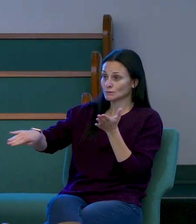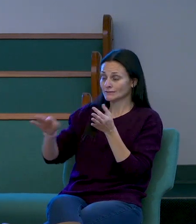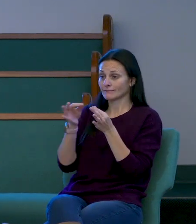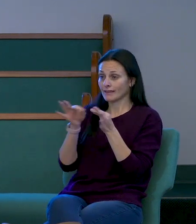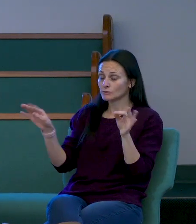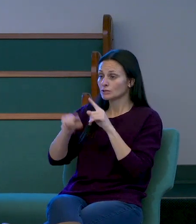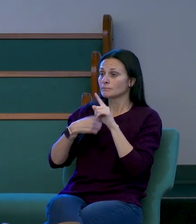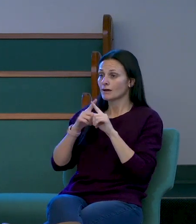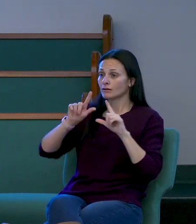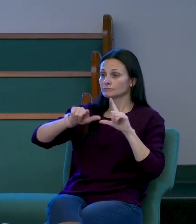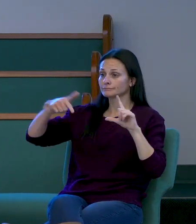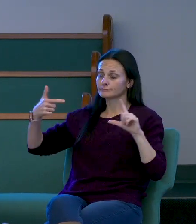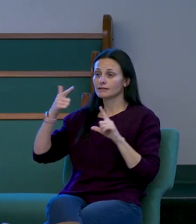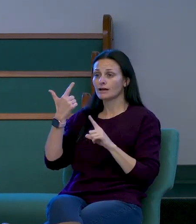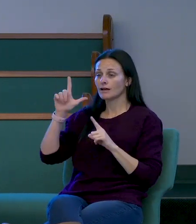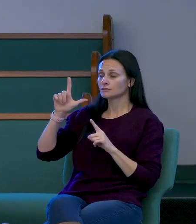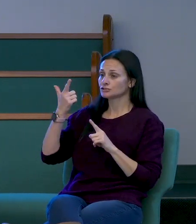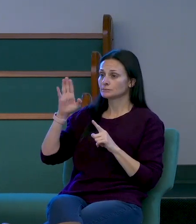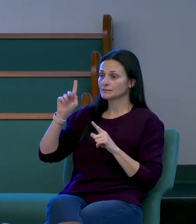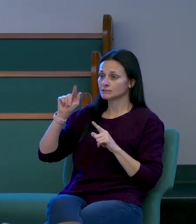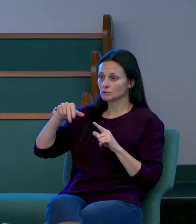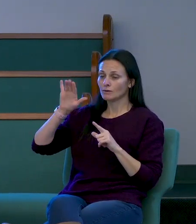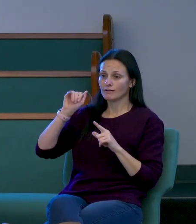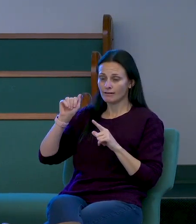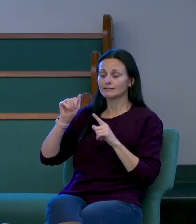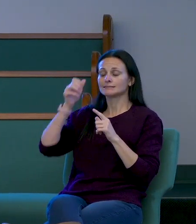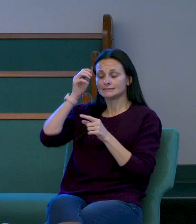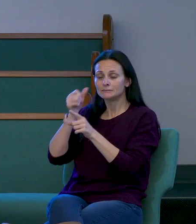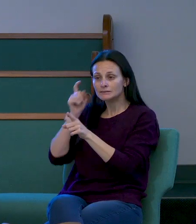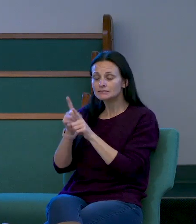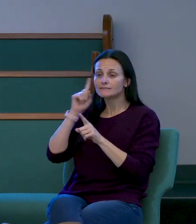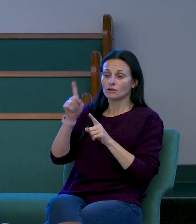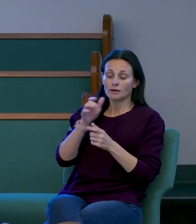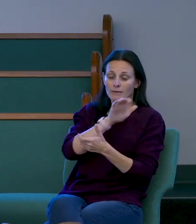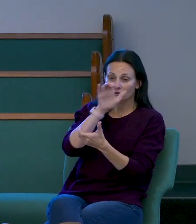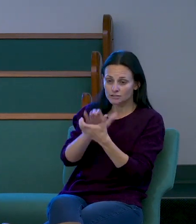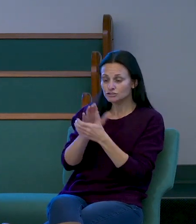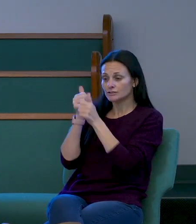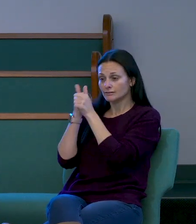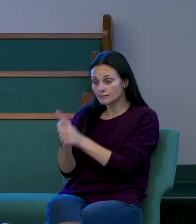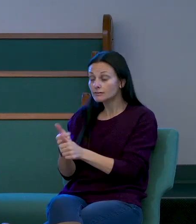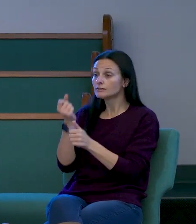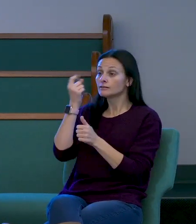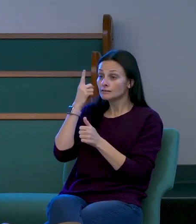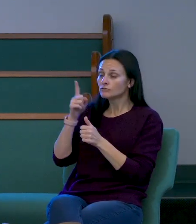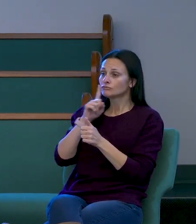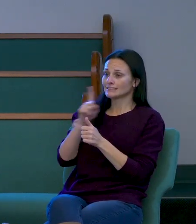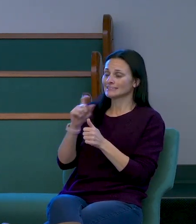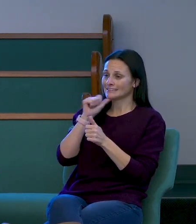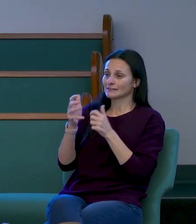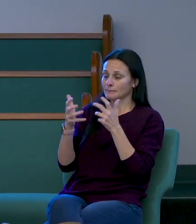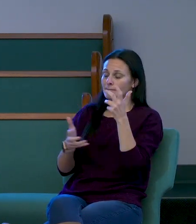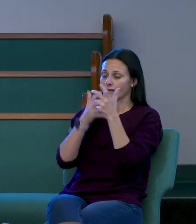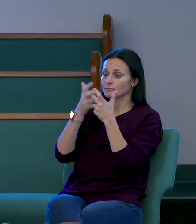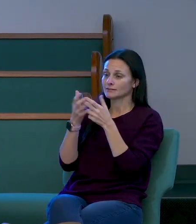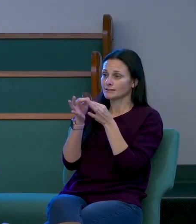our LGBTQIA siblings for ordination and marriage, and most importantly, the incompatibility